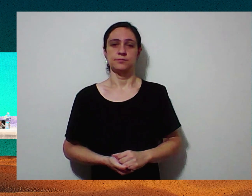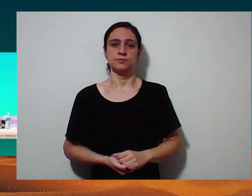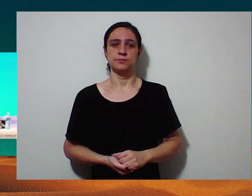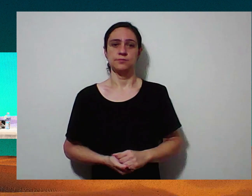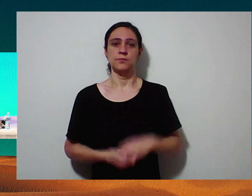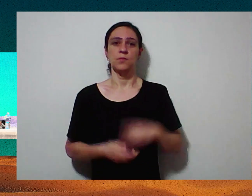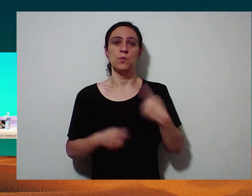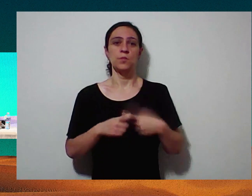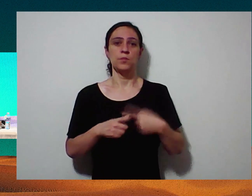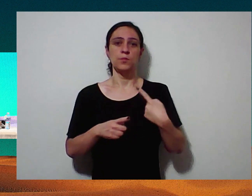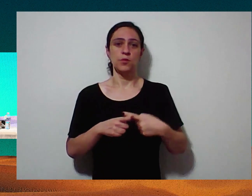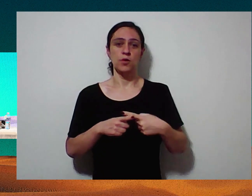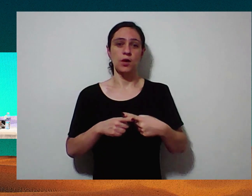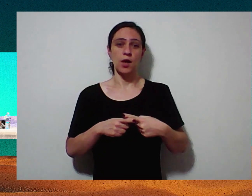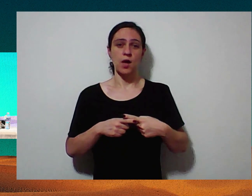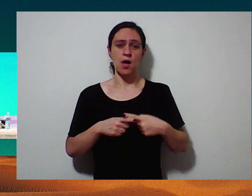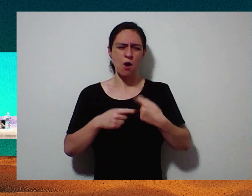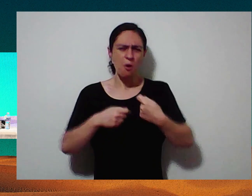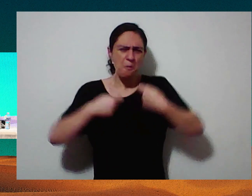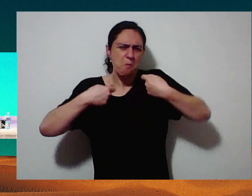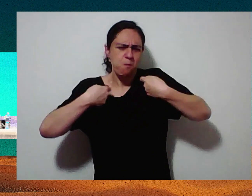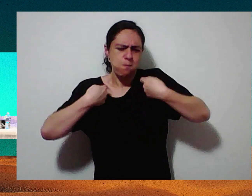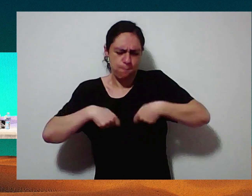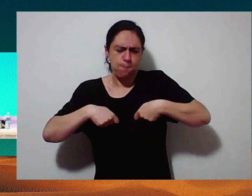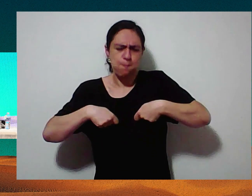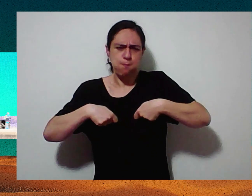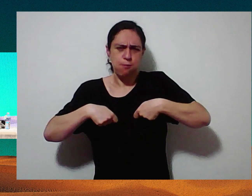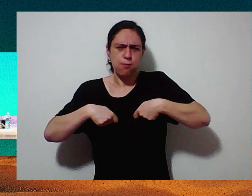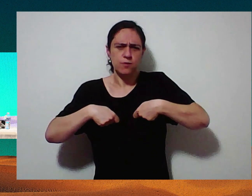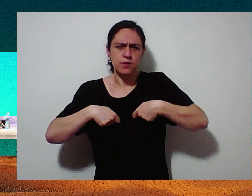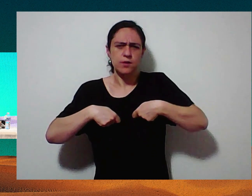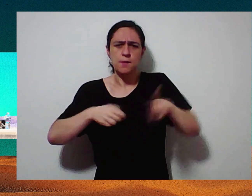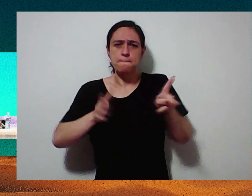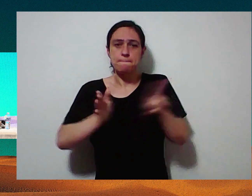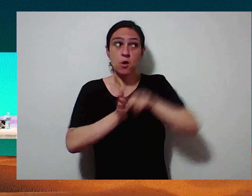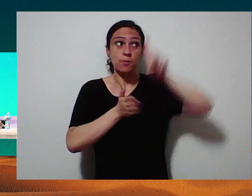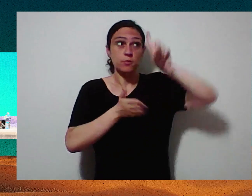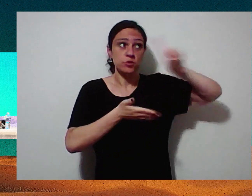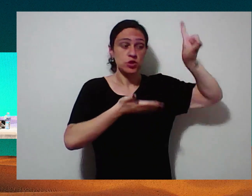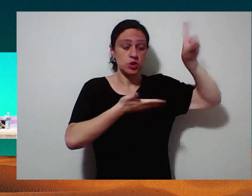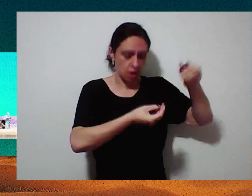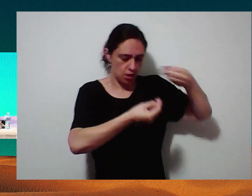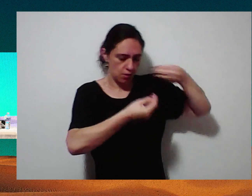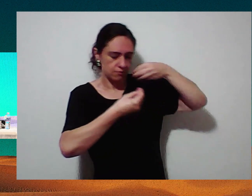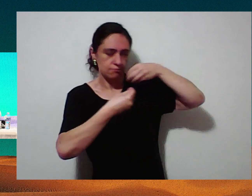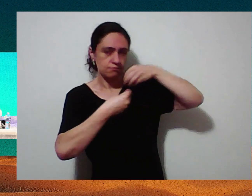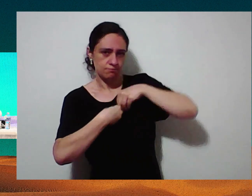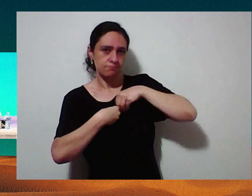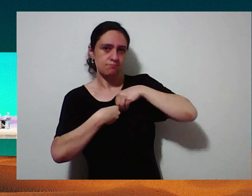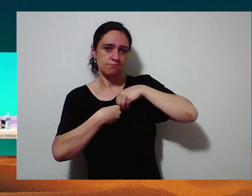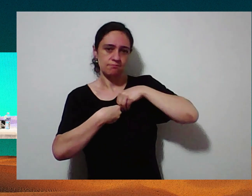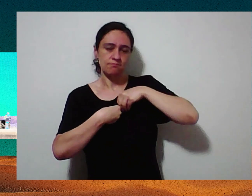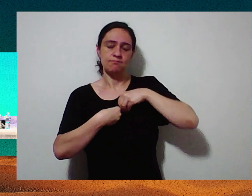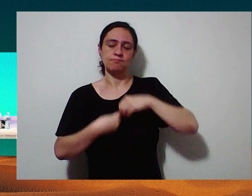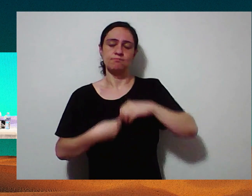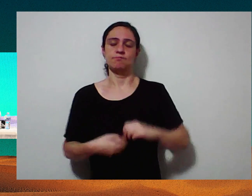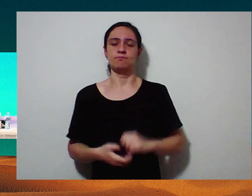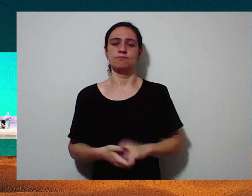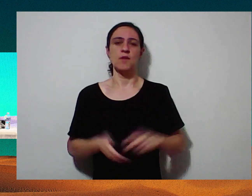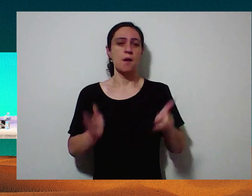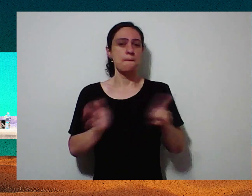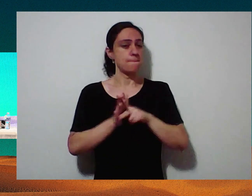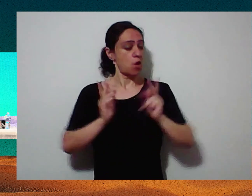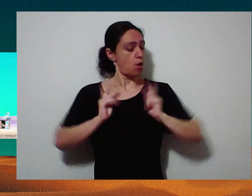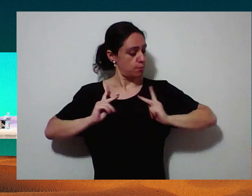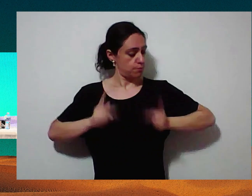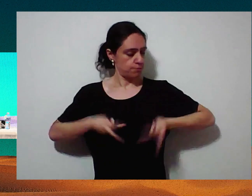do poder so that the excellence of the power seja de Deus e não de nós. may be of God and not of us.